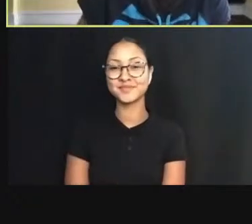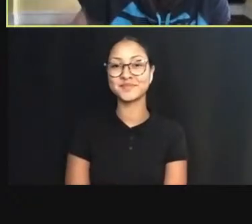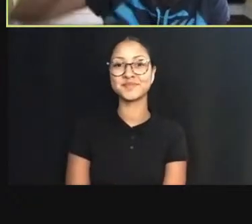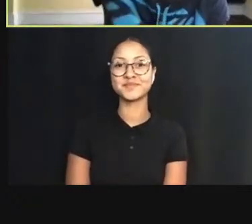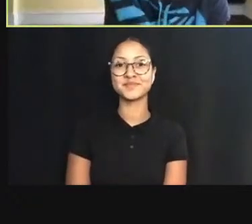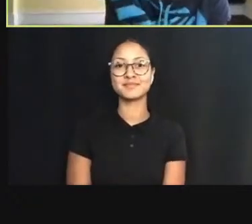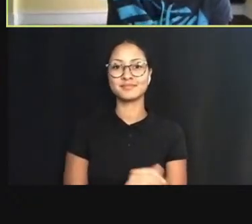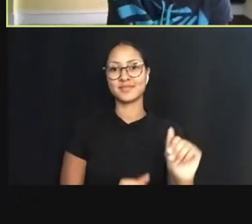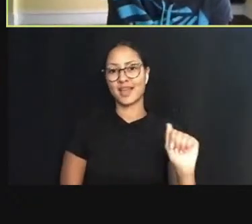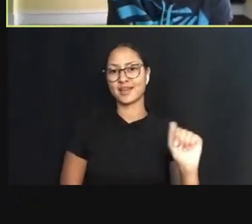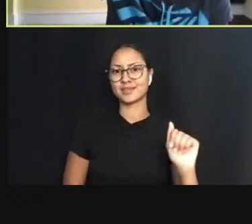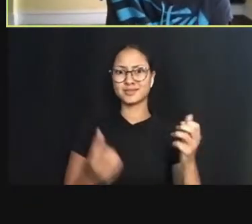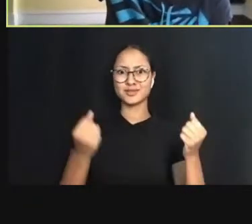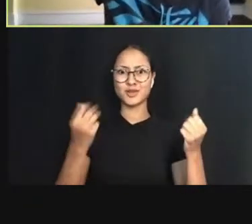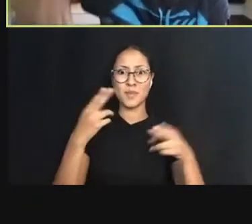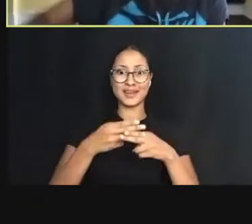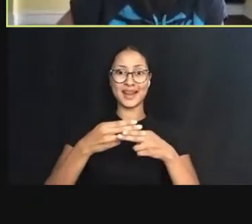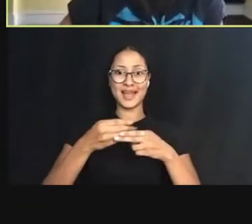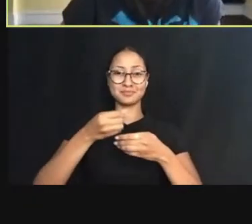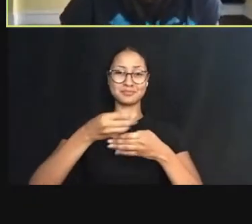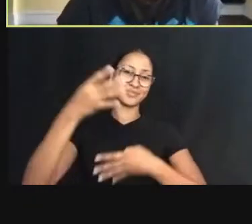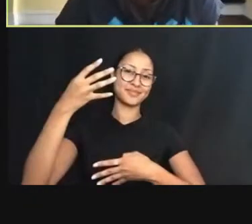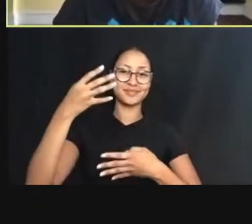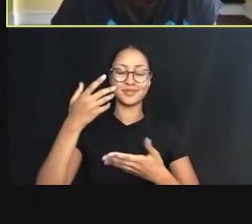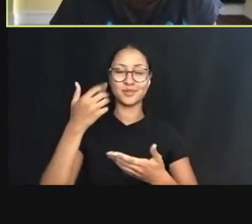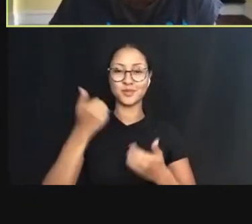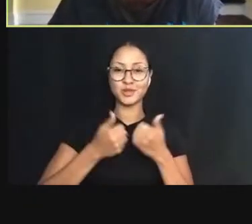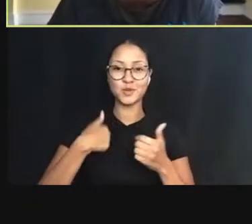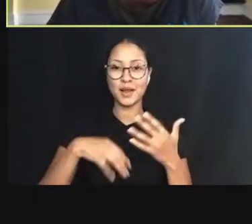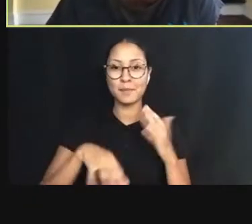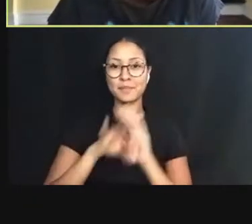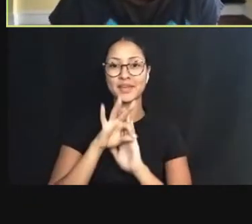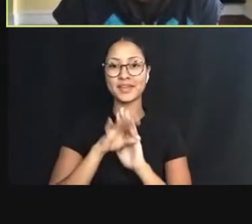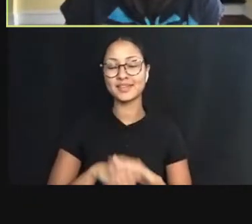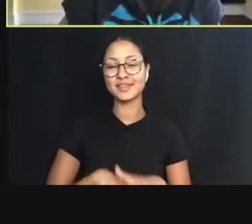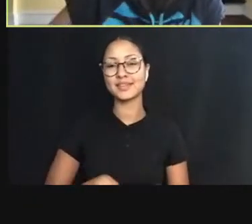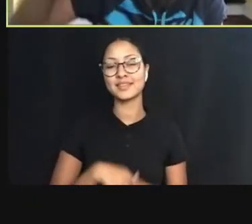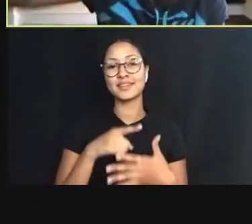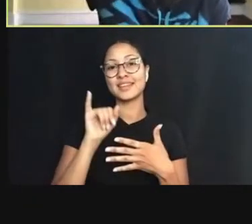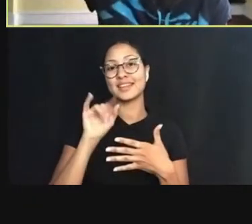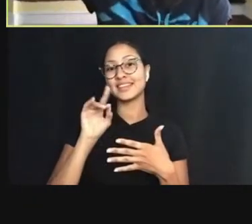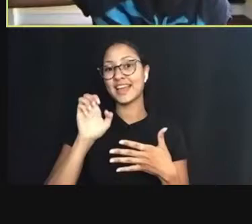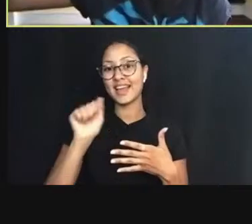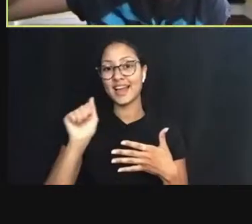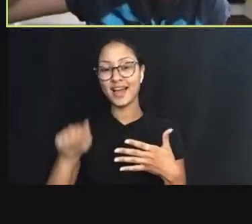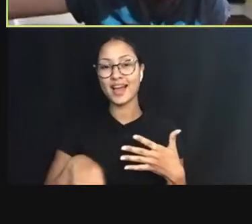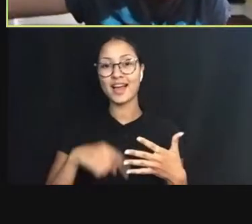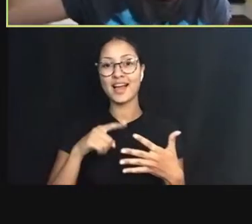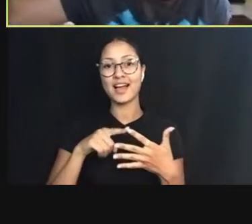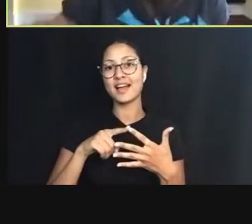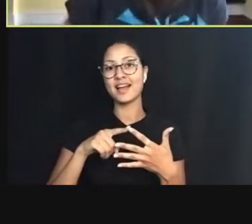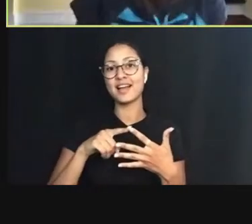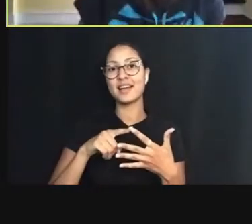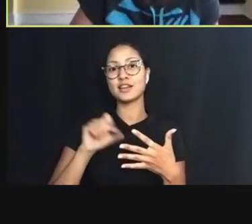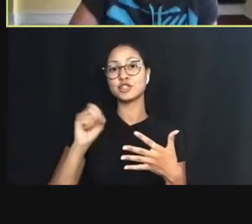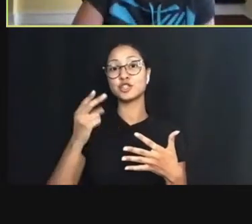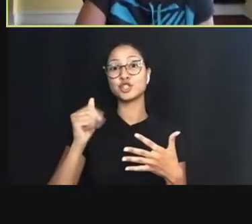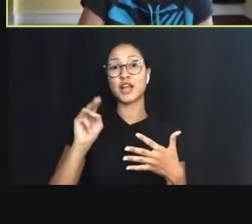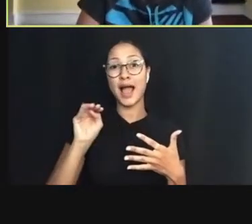names? Ifeya, Ifadayo, Ola Baranjo, Michaela Sampson. Kwame Azaleas